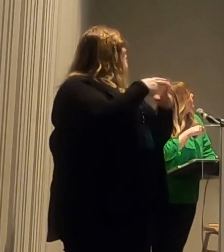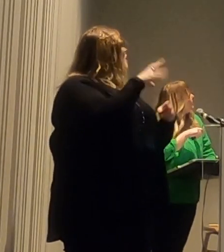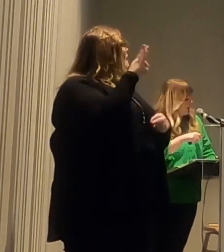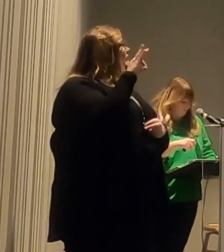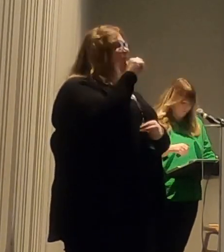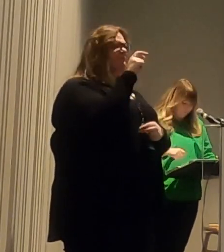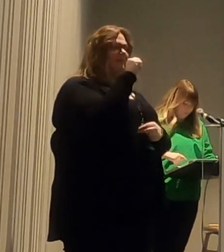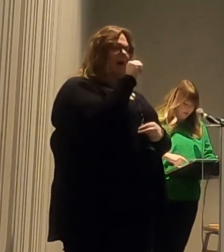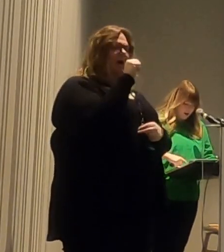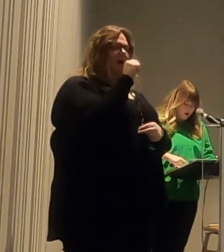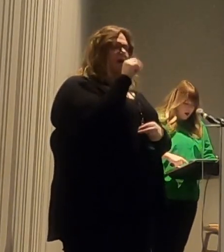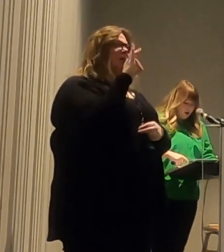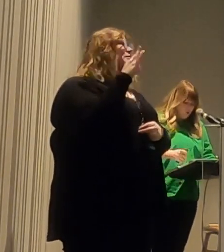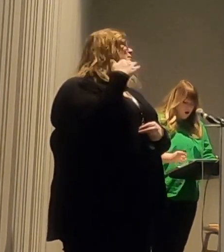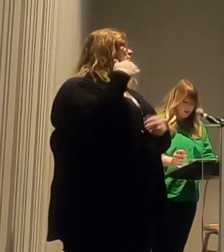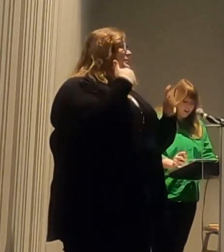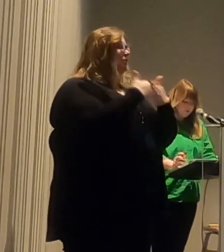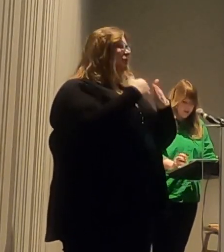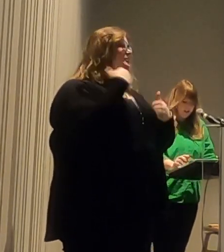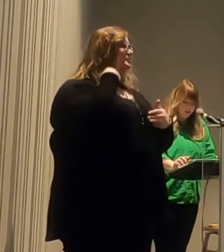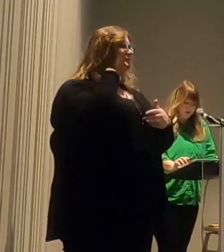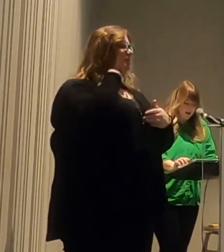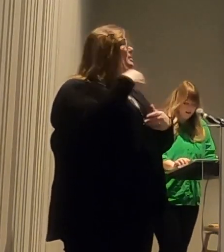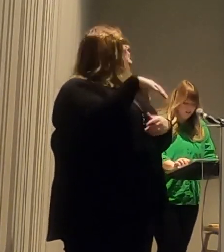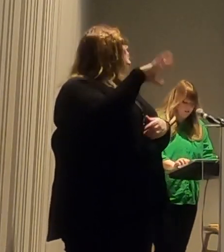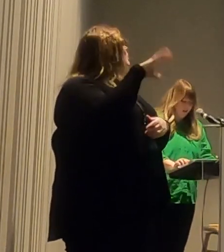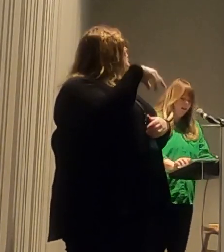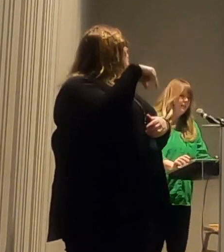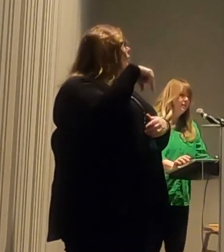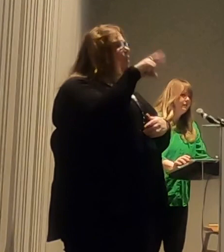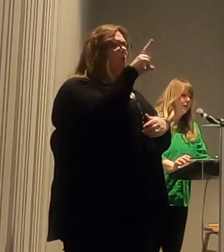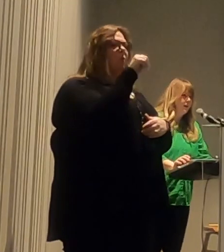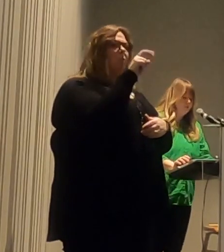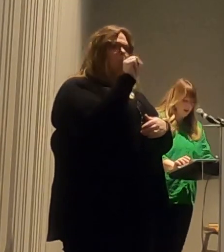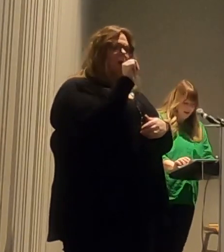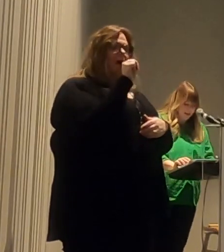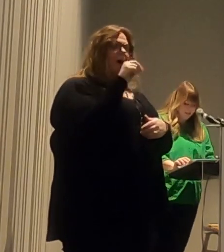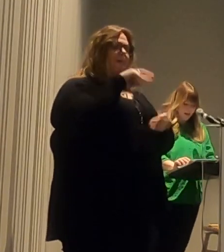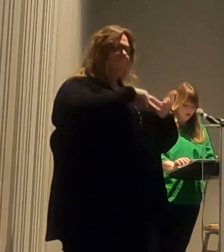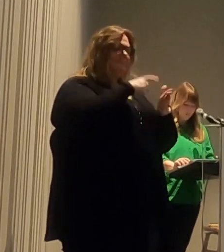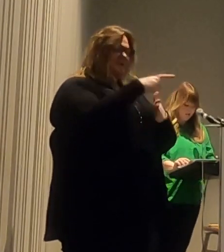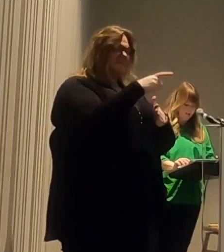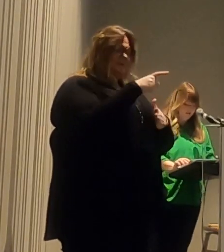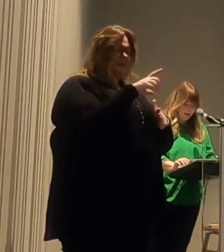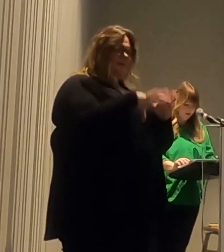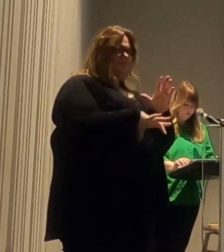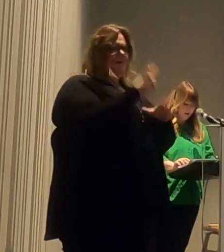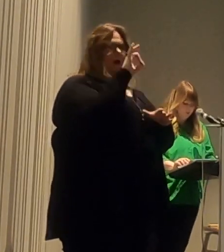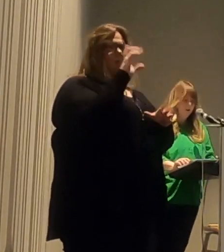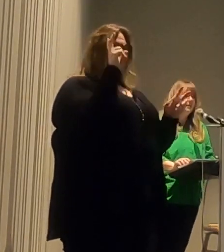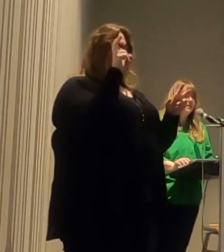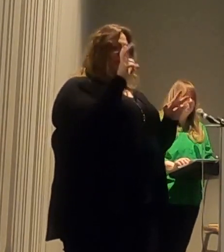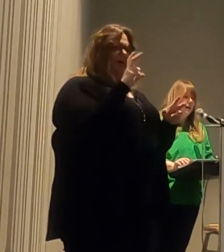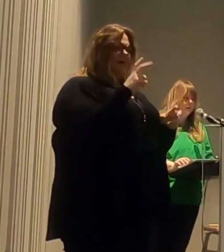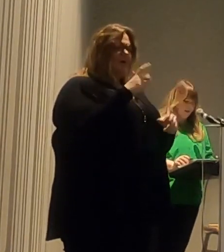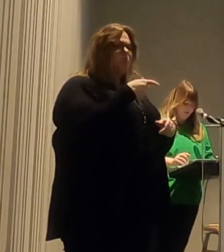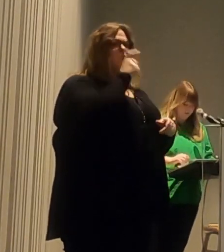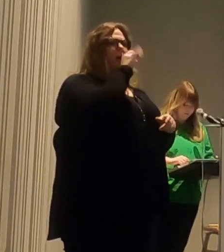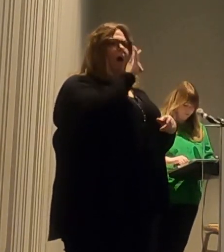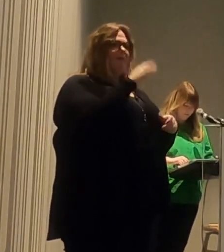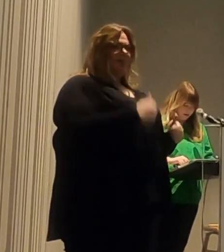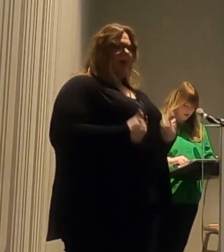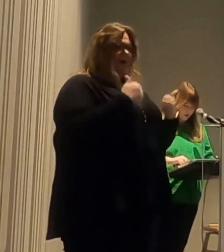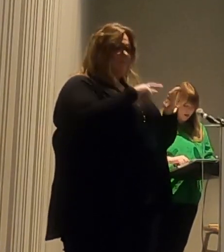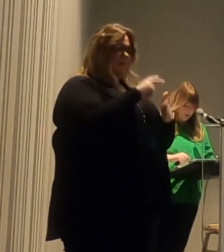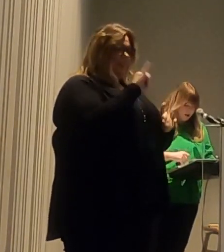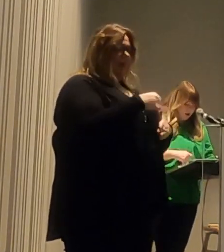neck, right there. Quan had obtained the knowledge of the elixir of life, and his attribute, the fan, can bring the dead back to life.